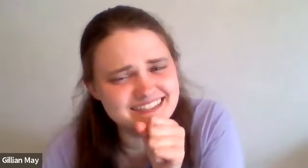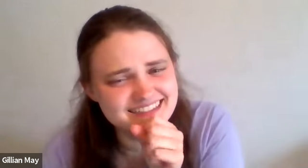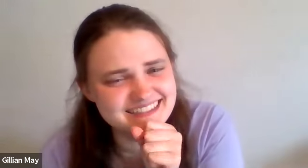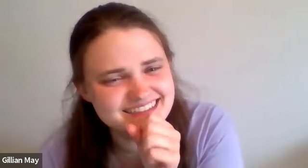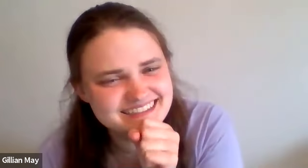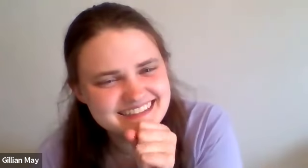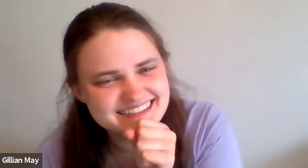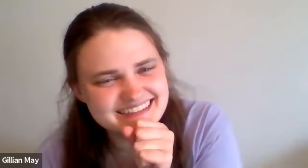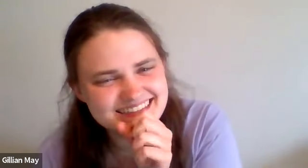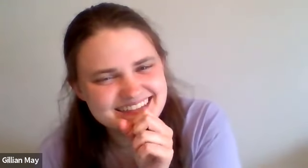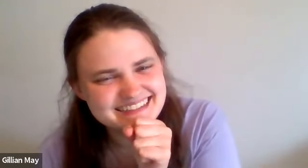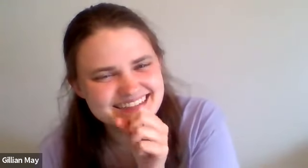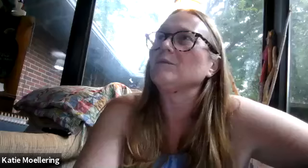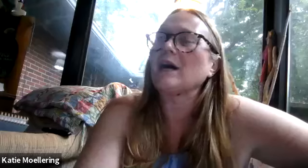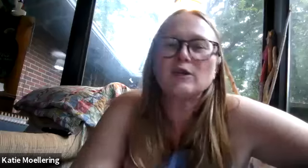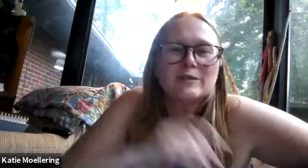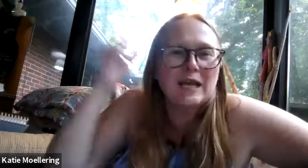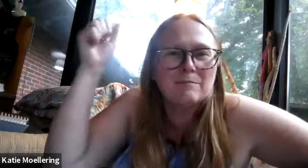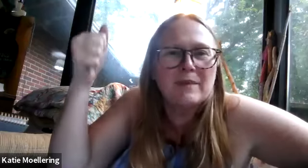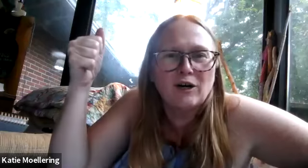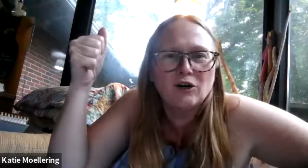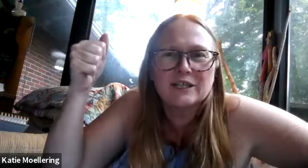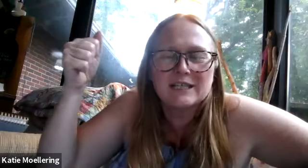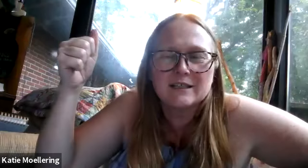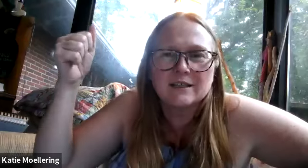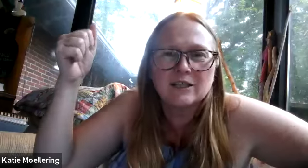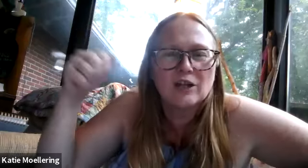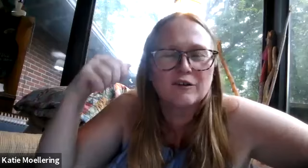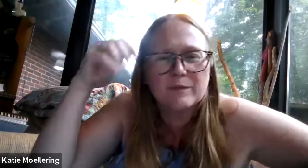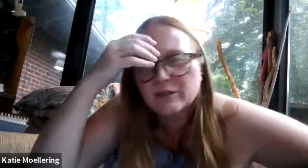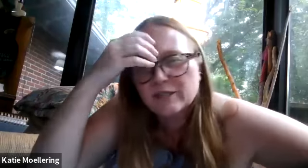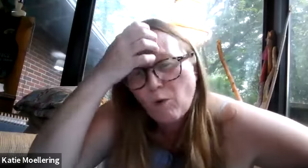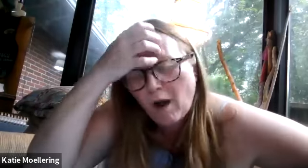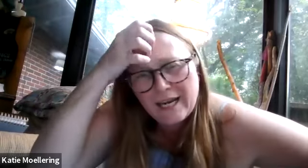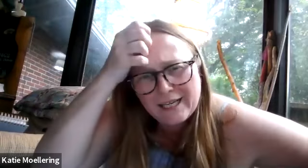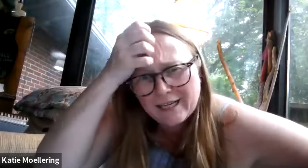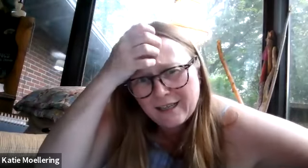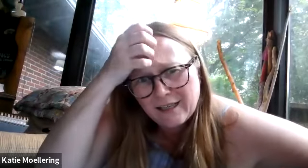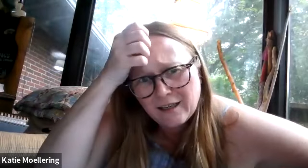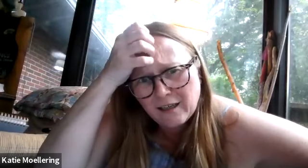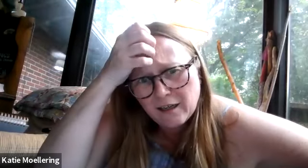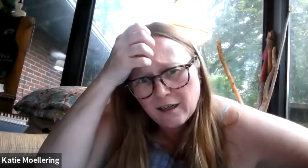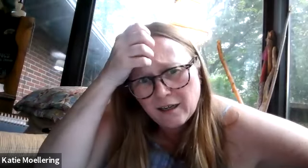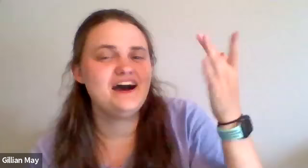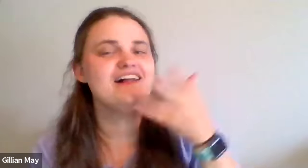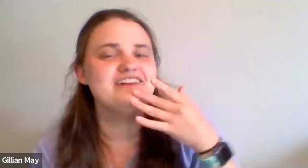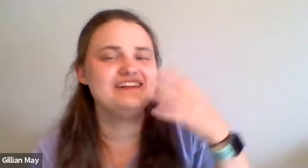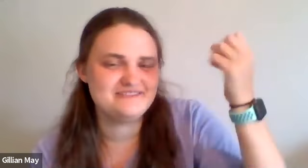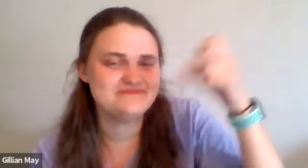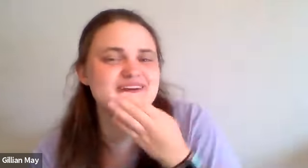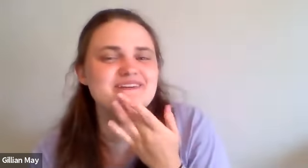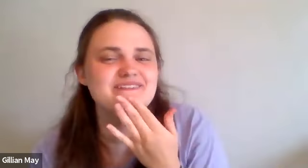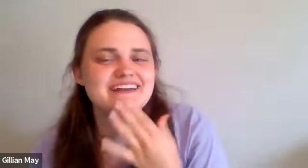this? Oh, I thought you were saying milk. The color of milk is white. I said the color of milk